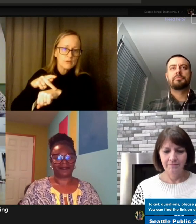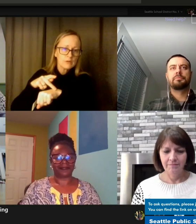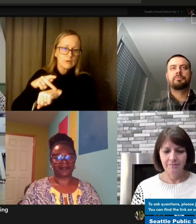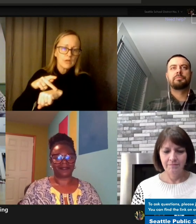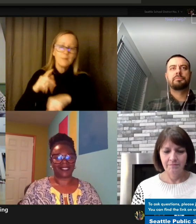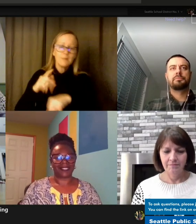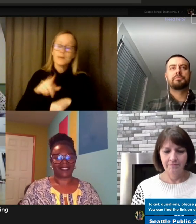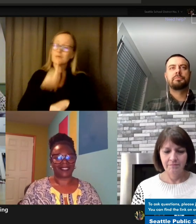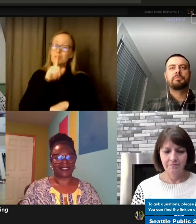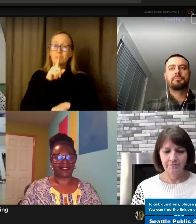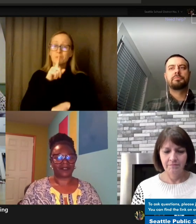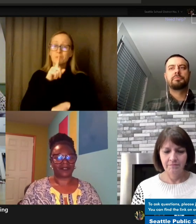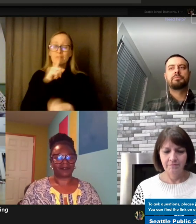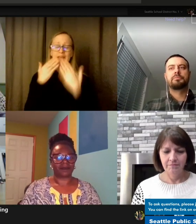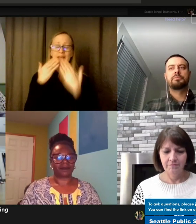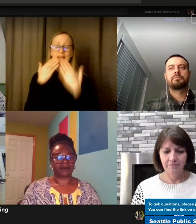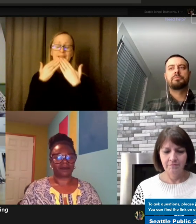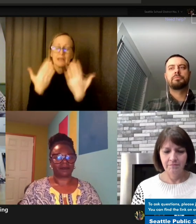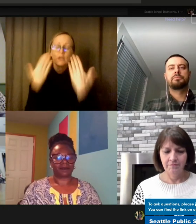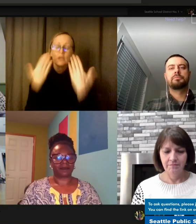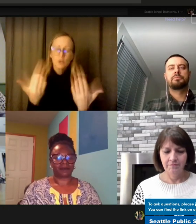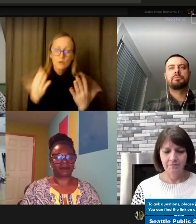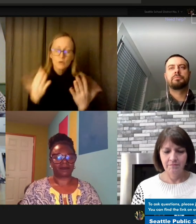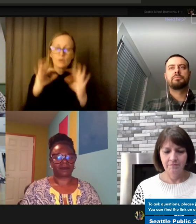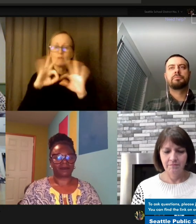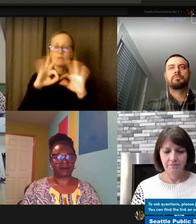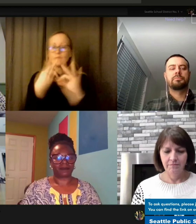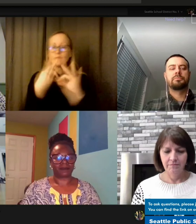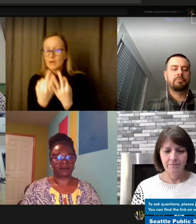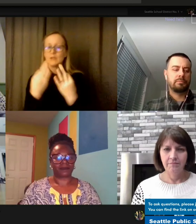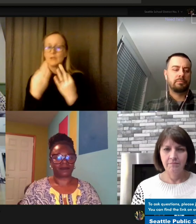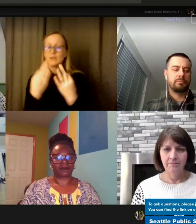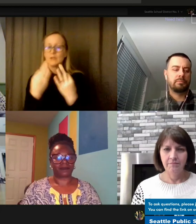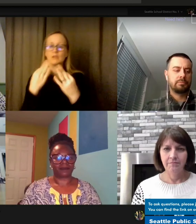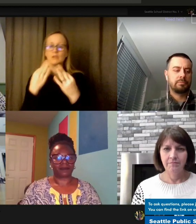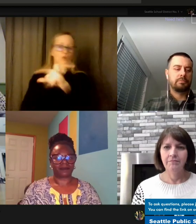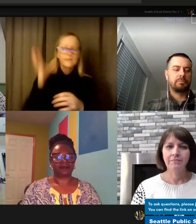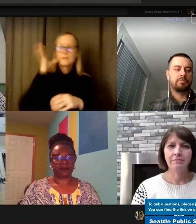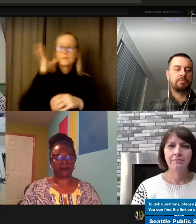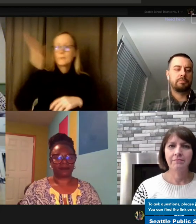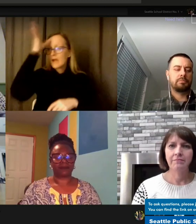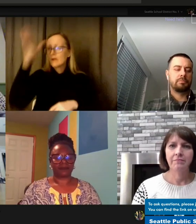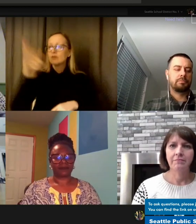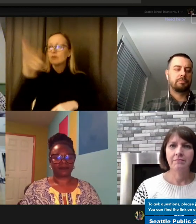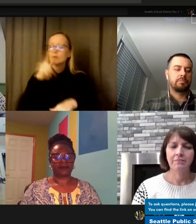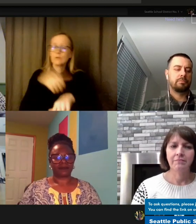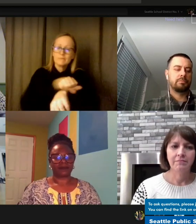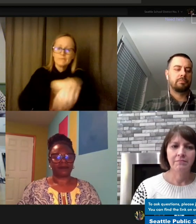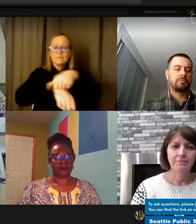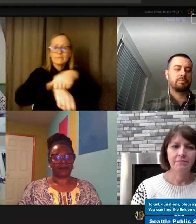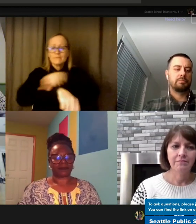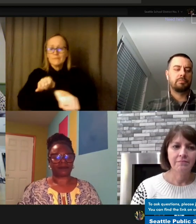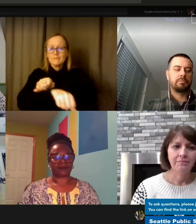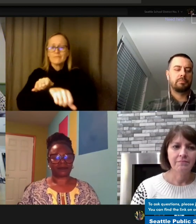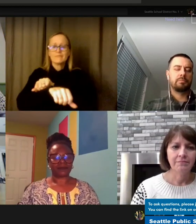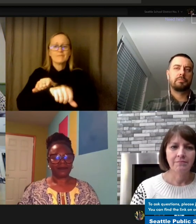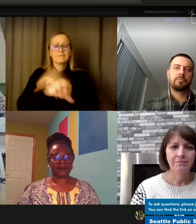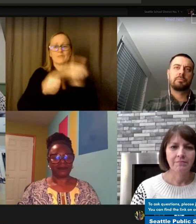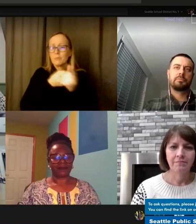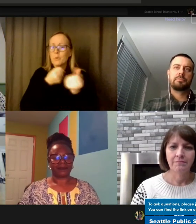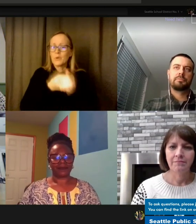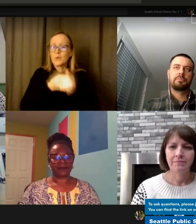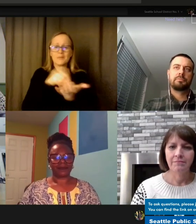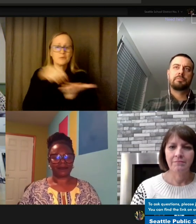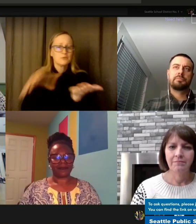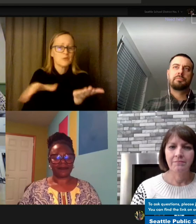the families out there, caregivers, guardians, parents that are all stepping up and supporting their student and supporting their educators as